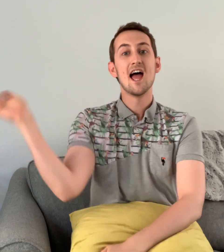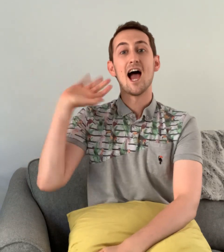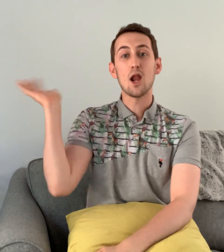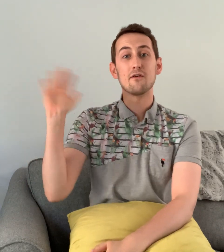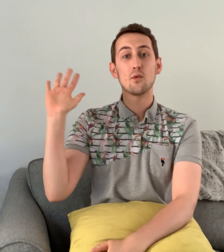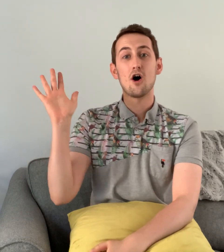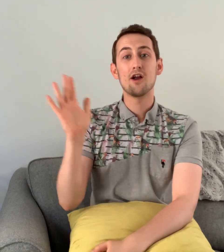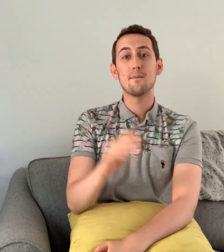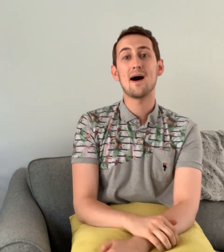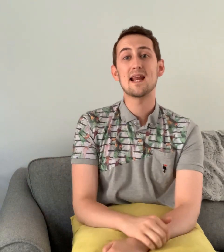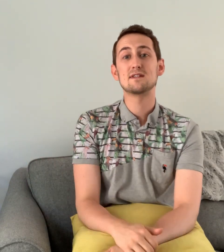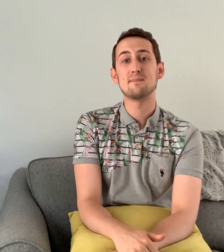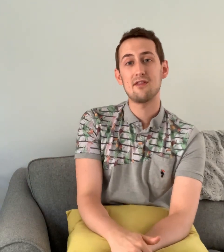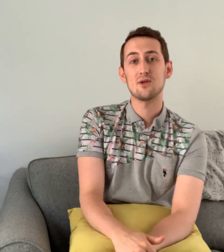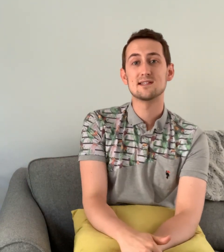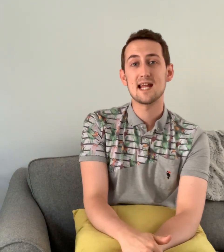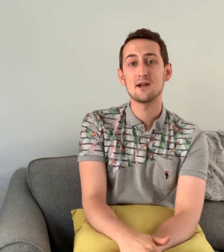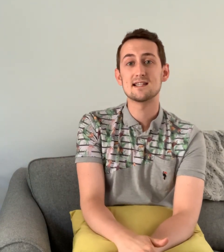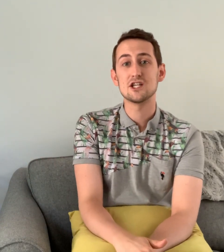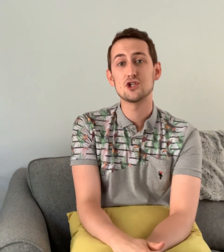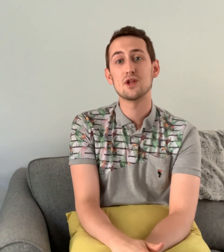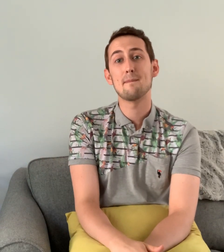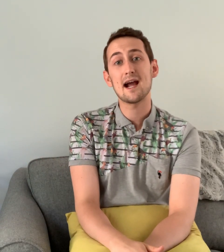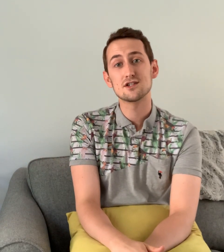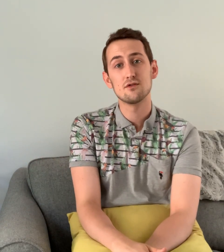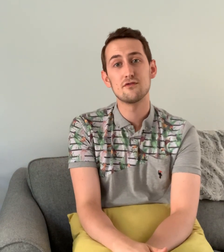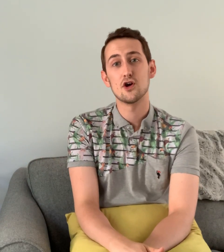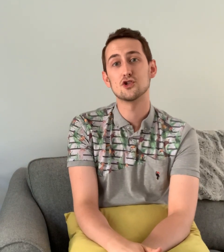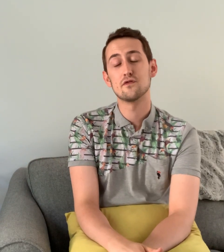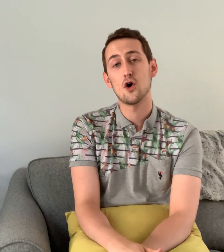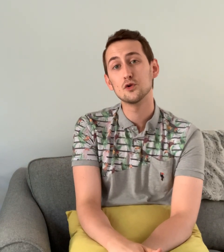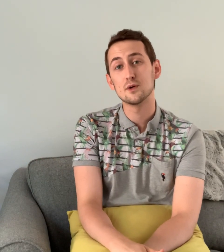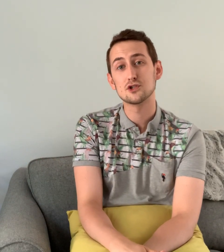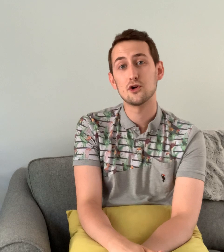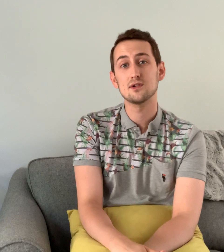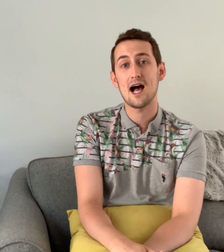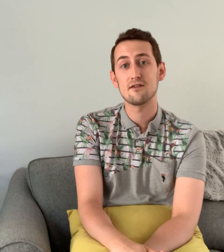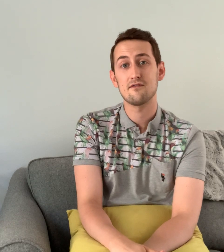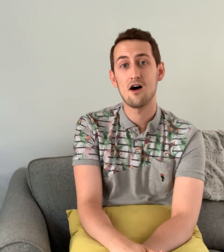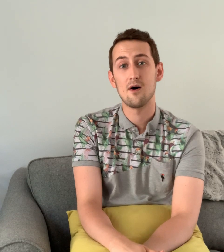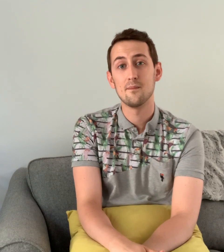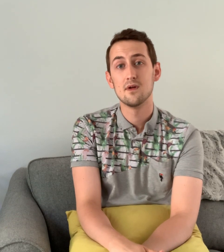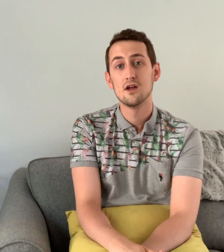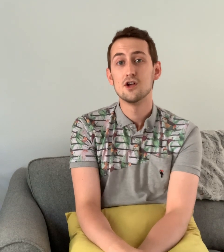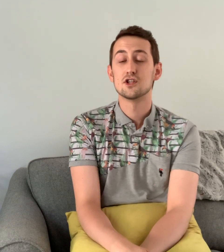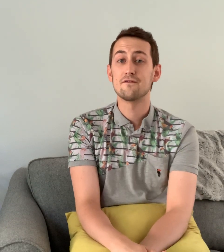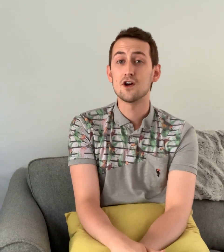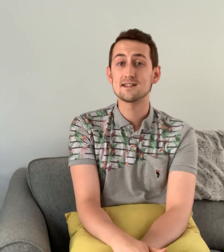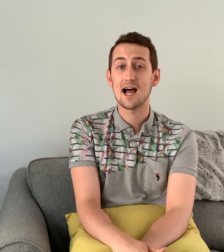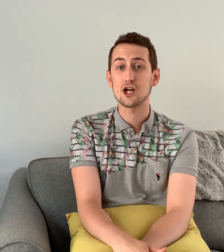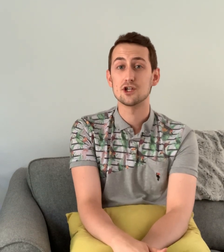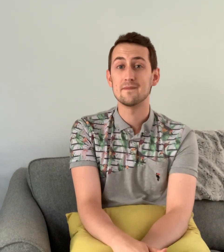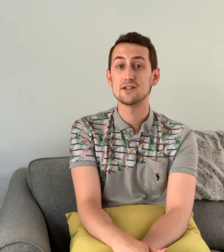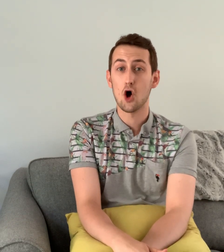hello everyone my name is matthew and today i'm going to teach you the makaton version of old mcdonald had a farm so the first action is